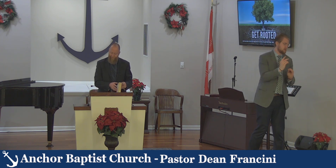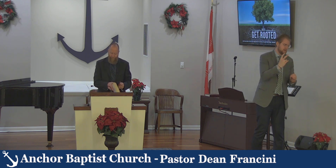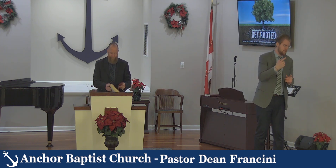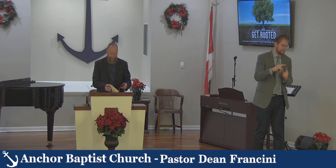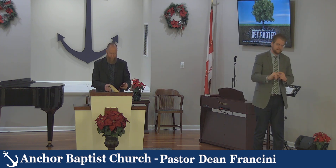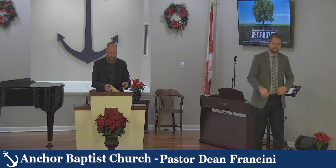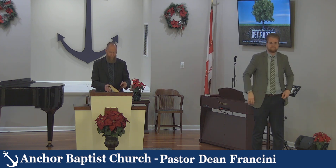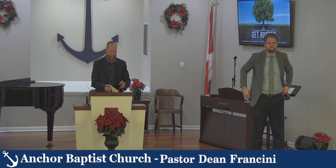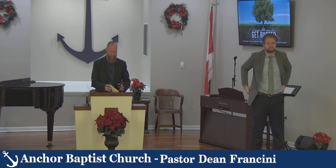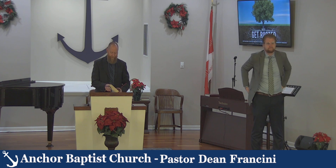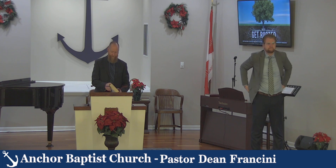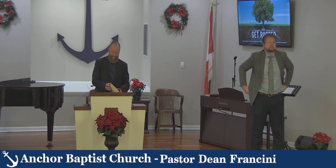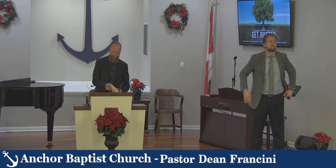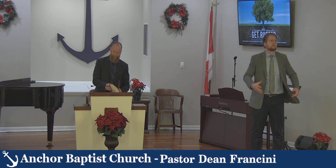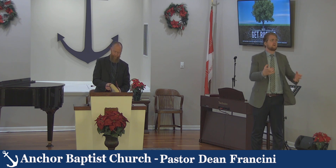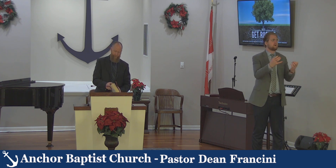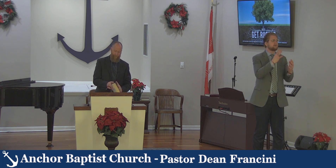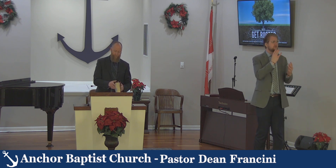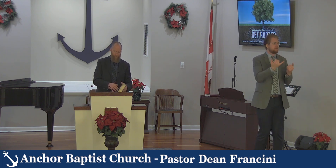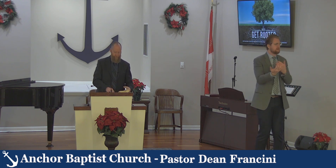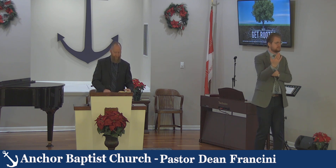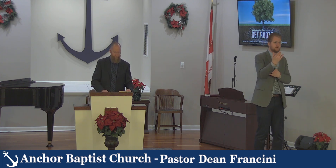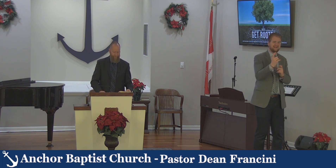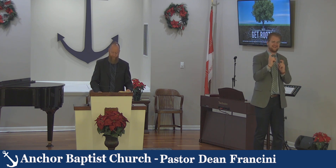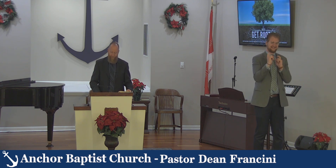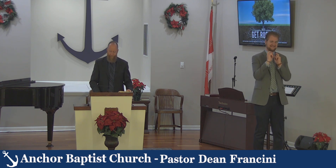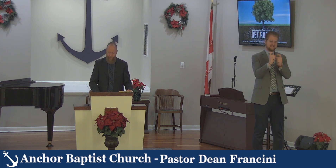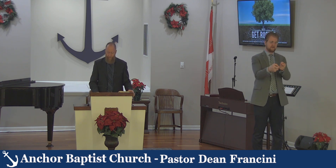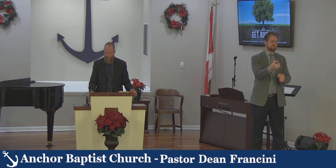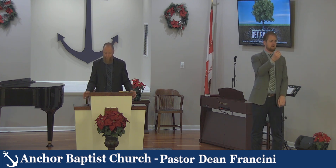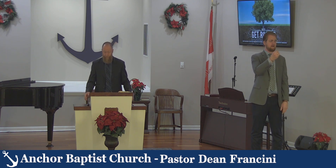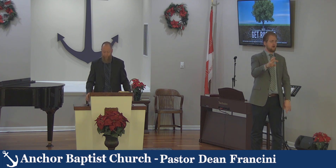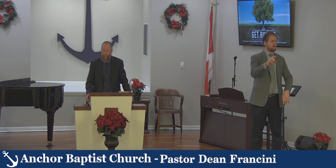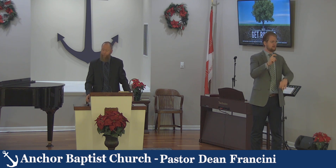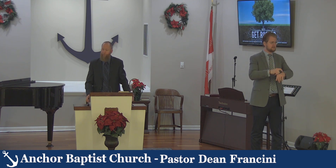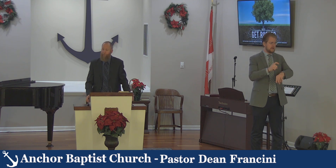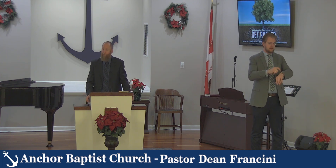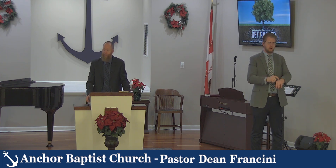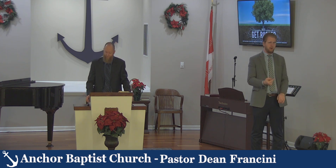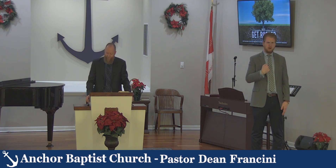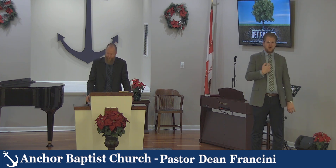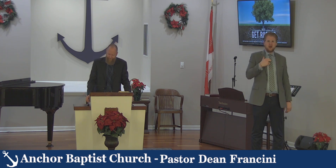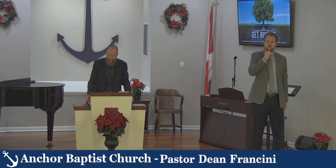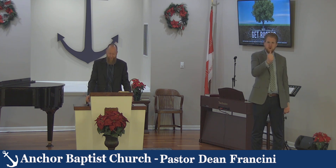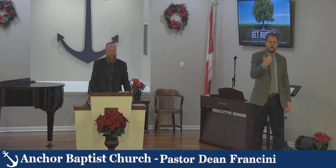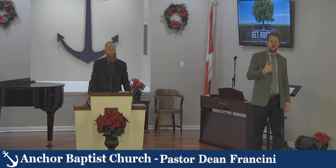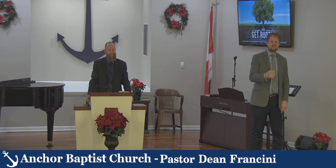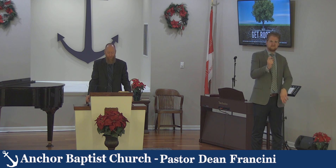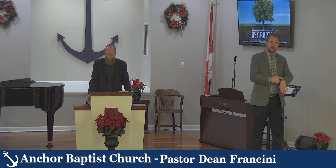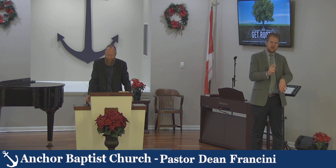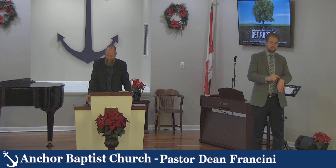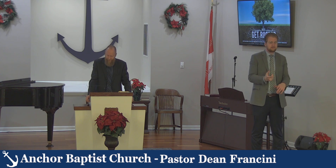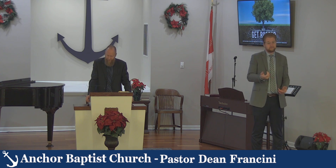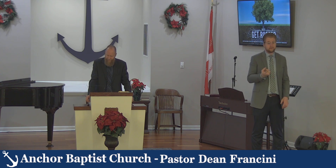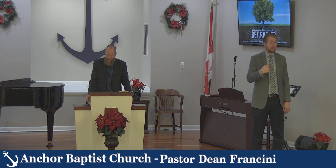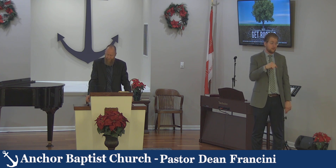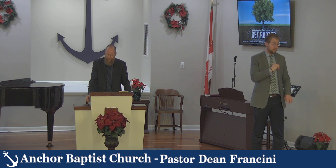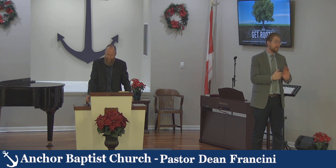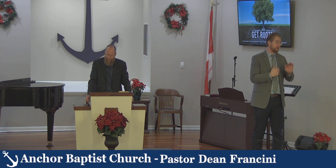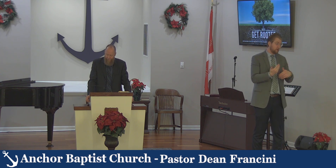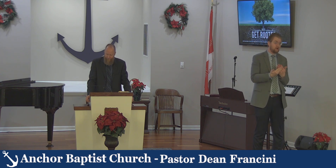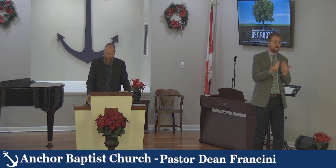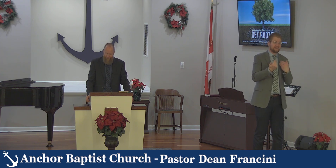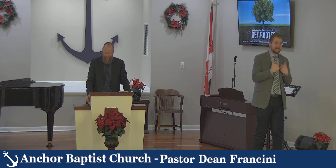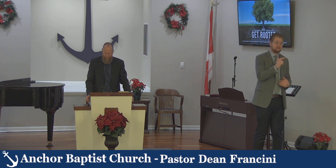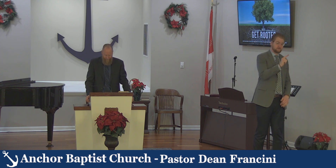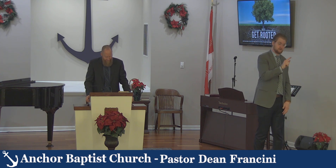the gift of time. And before you say we don't have any time, we all do have 24 hours in a day and 7 days in a week and